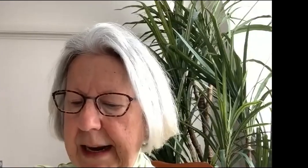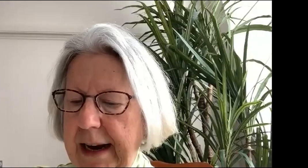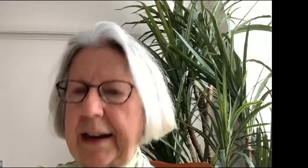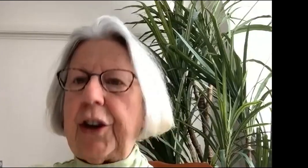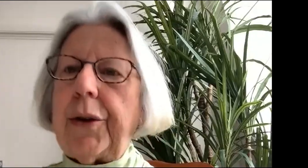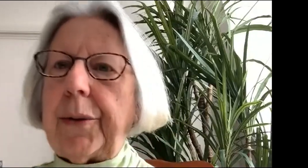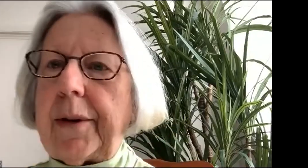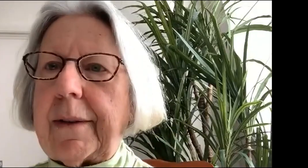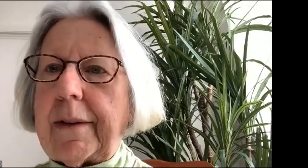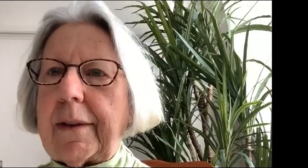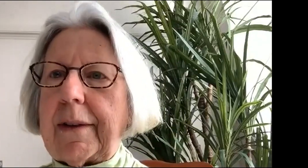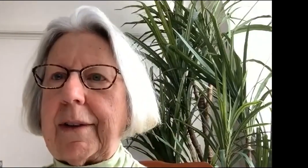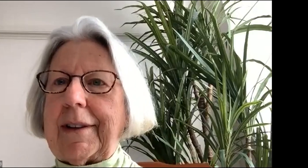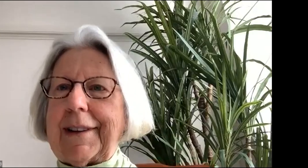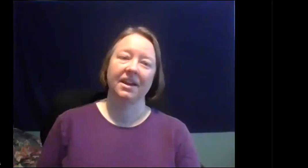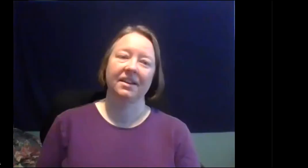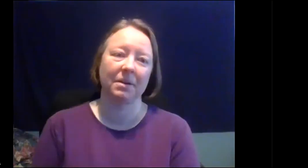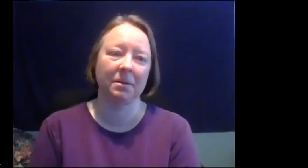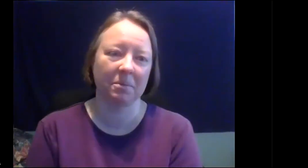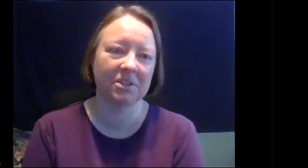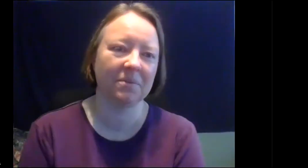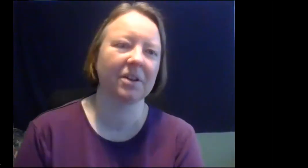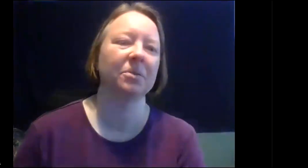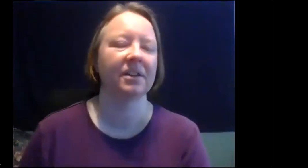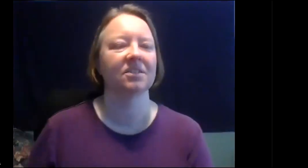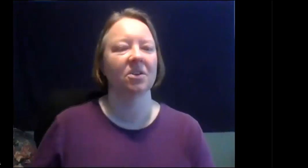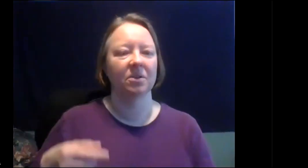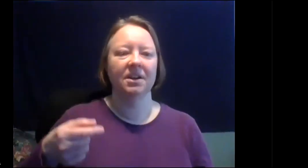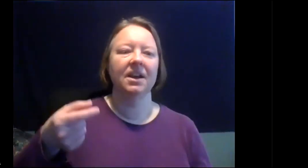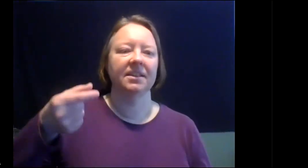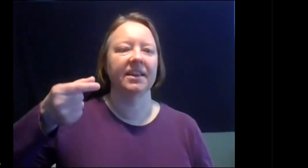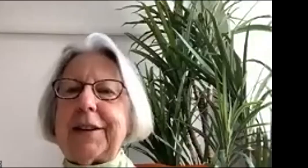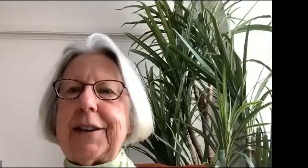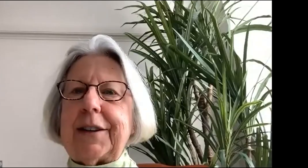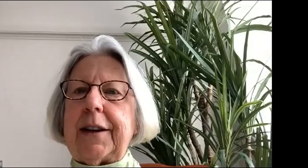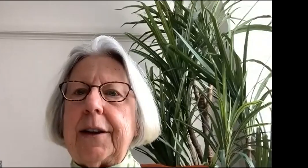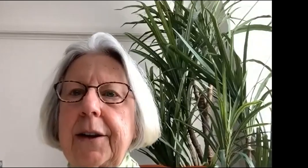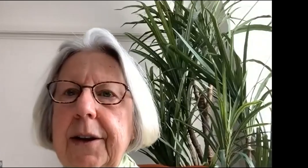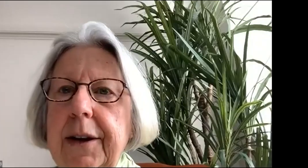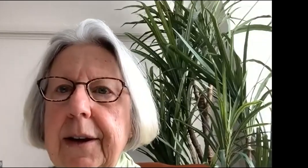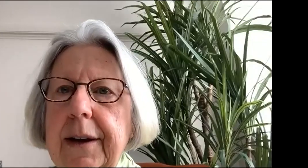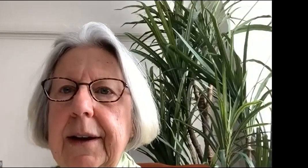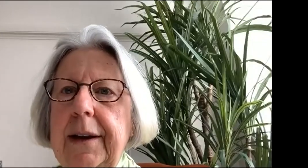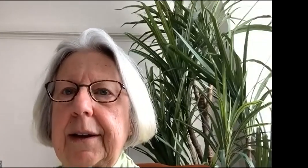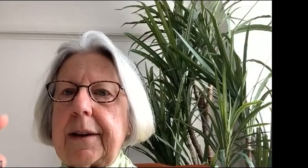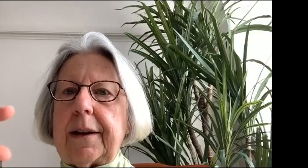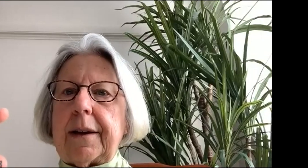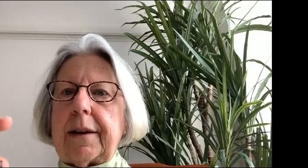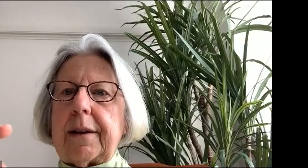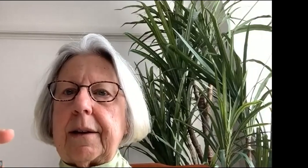P, and Q. Those are, yes, probably the most difficult ones. So the Okay, letter G is your pointer